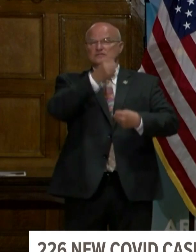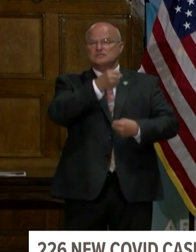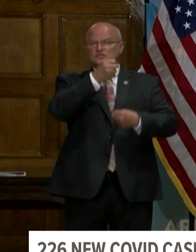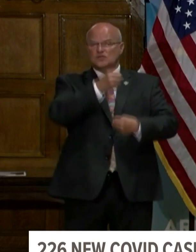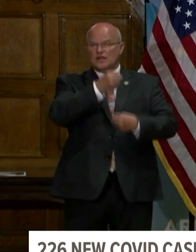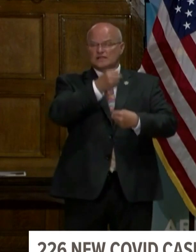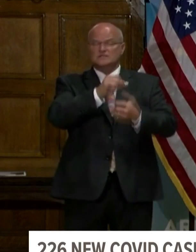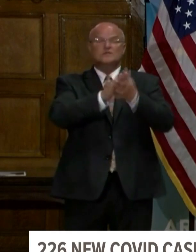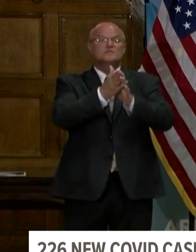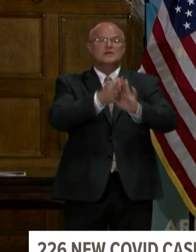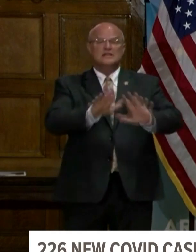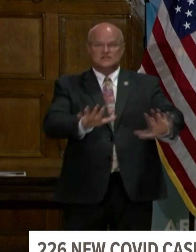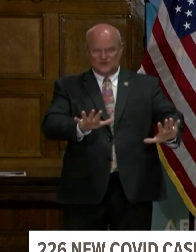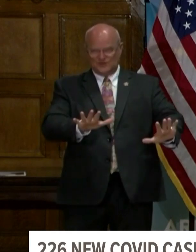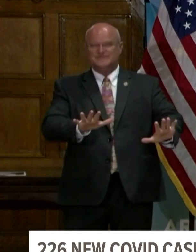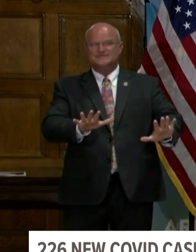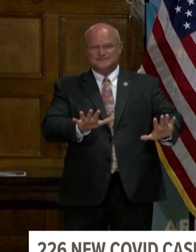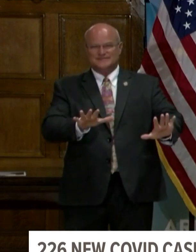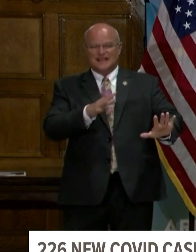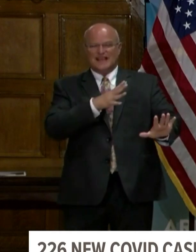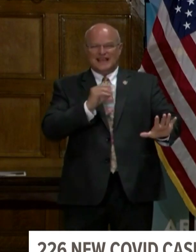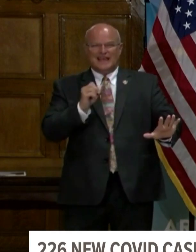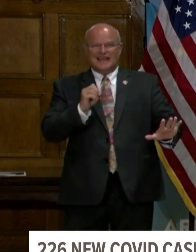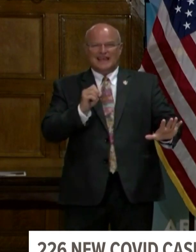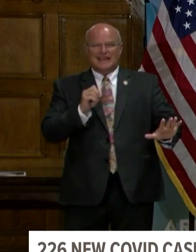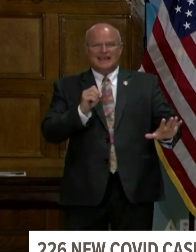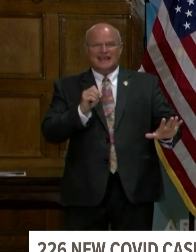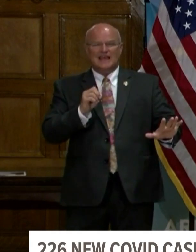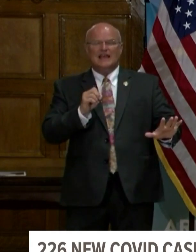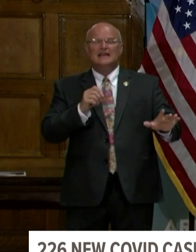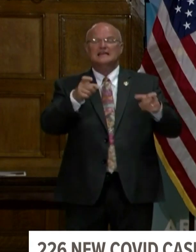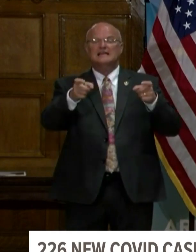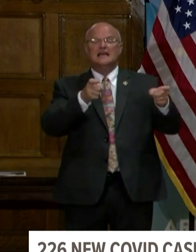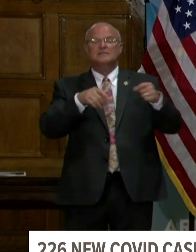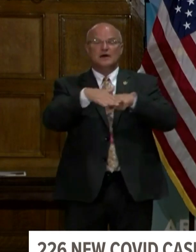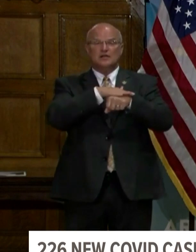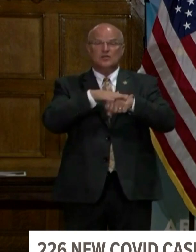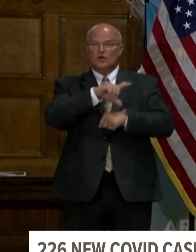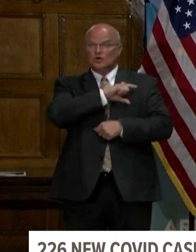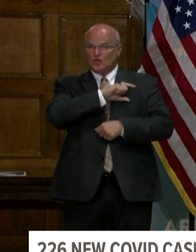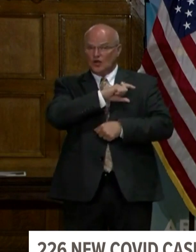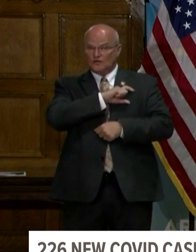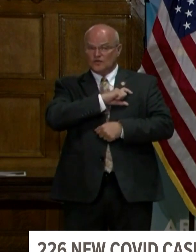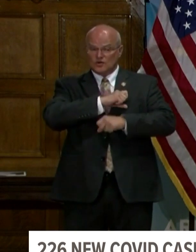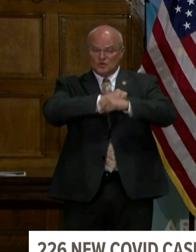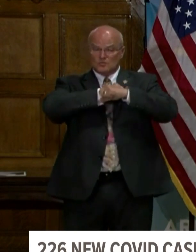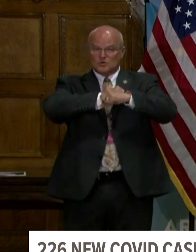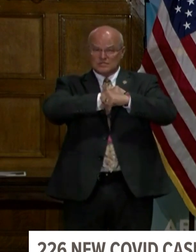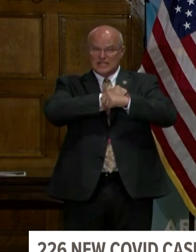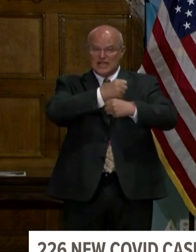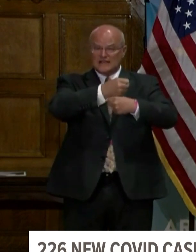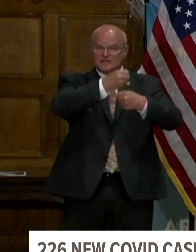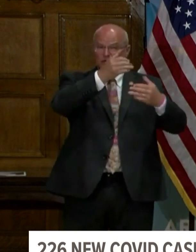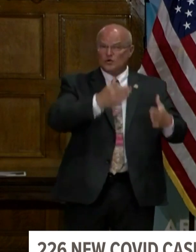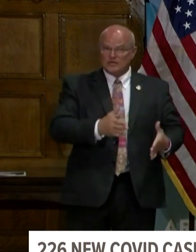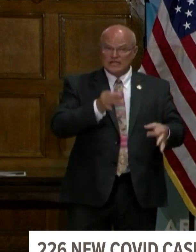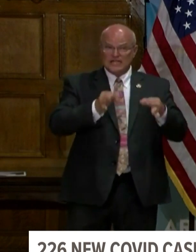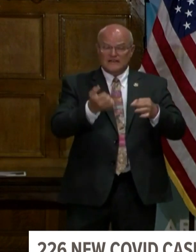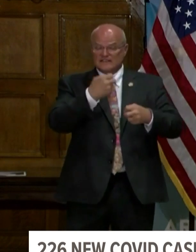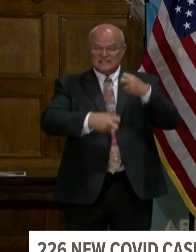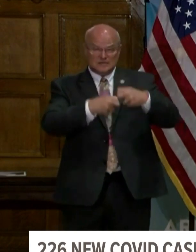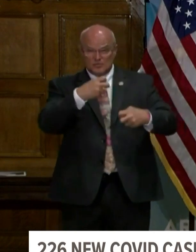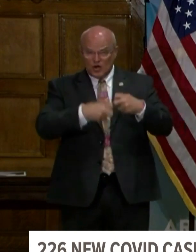demonstrations have been peaceful, and there is been handled by local law enforcement to protect the protesters if there's